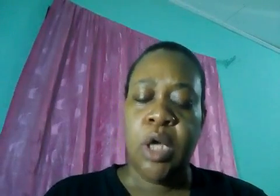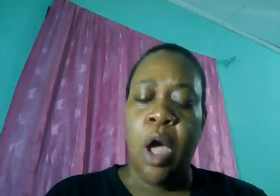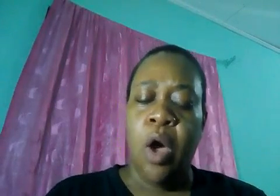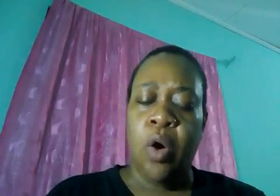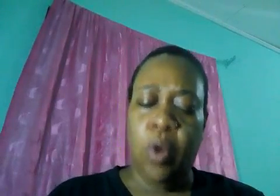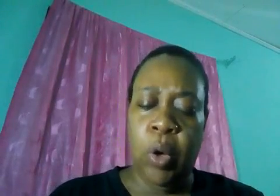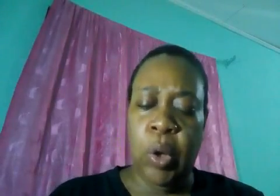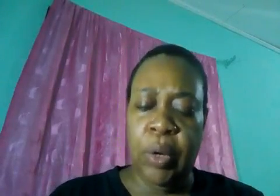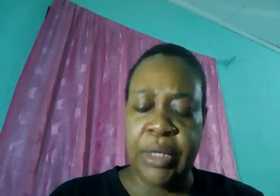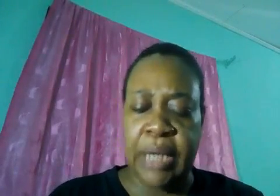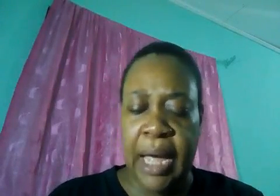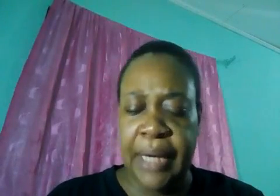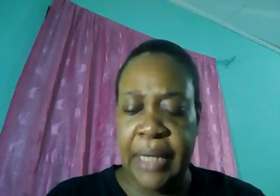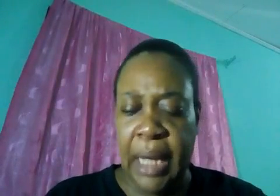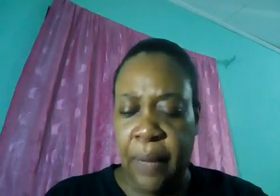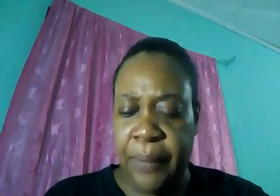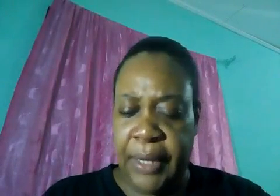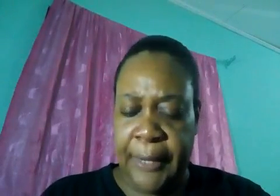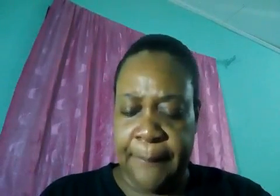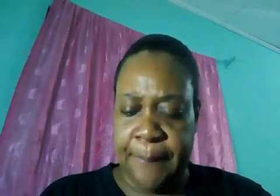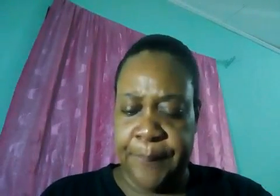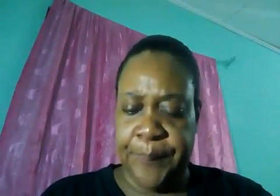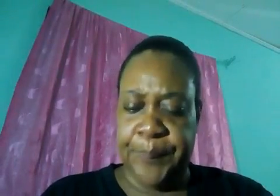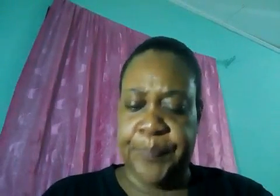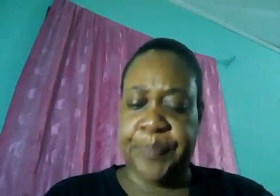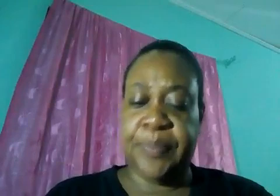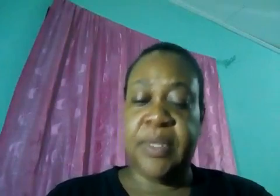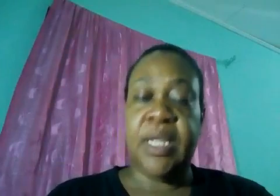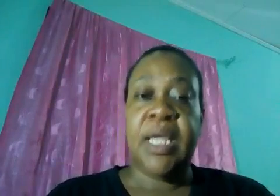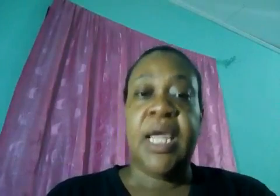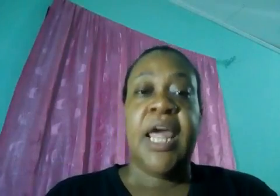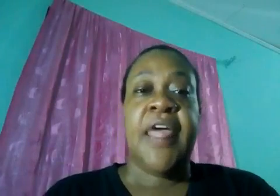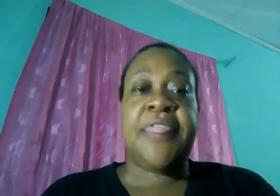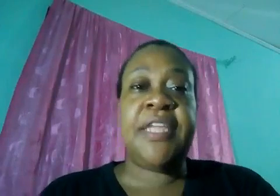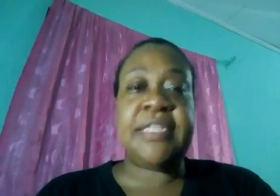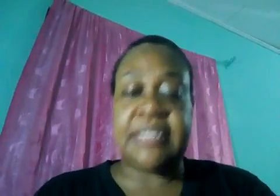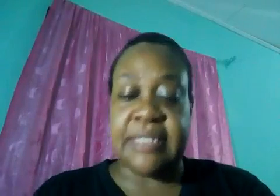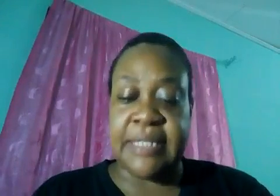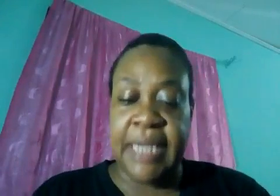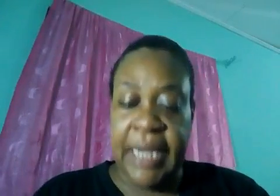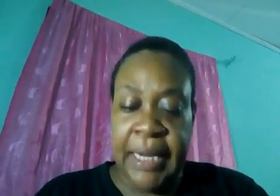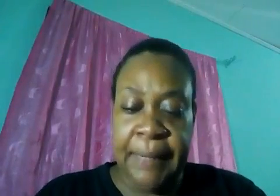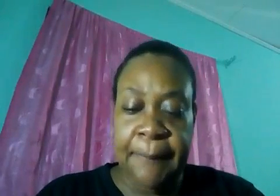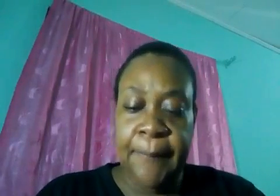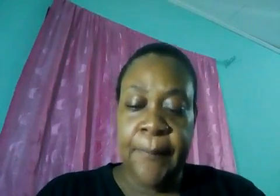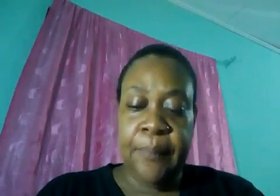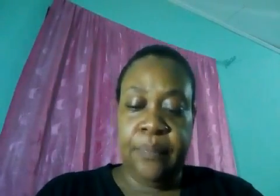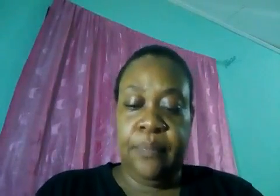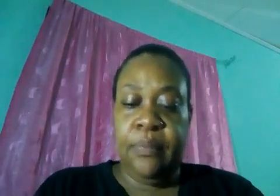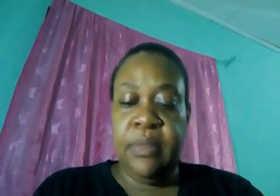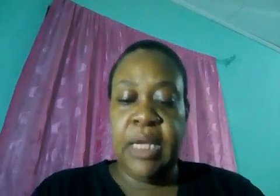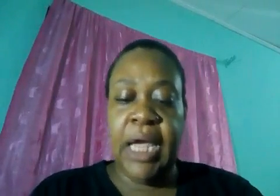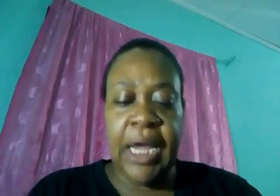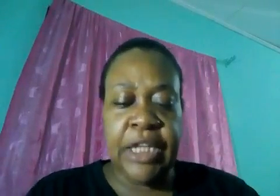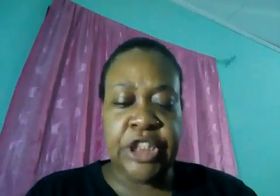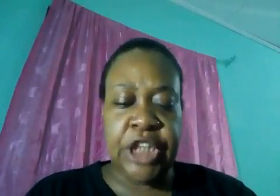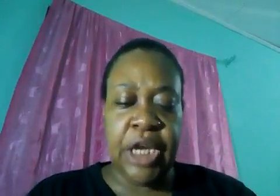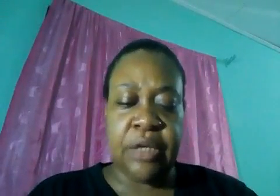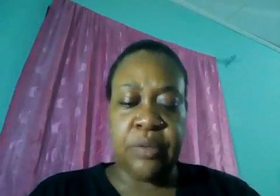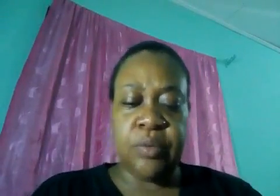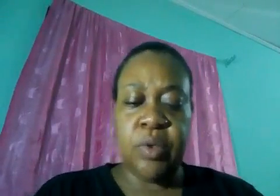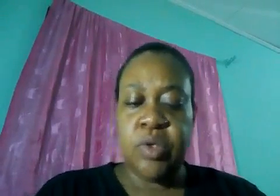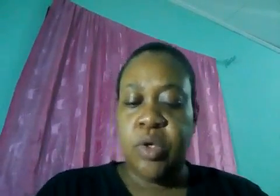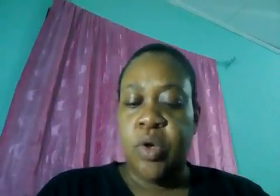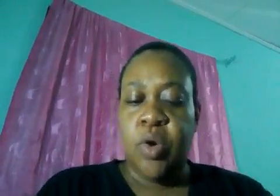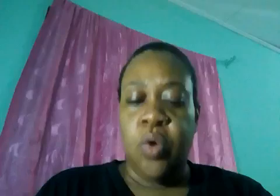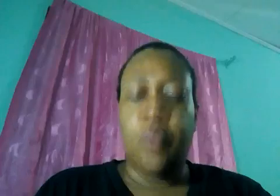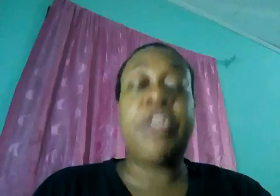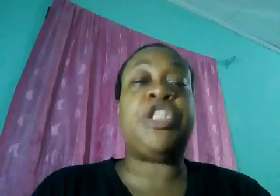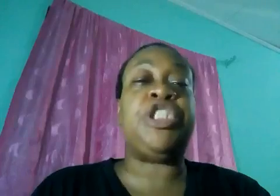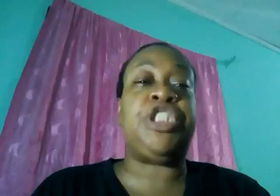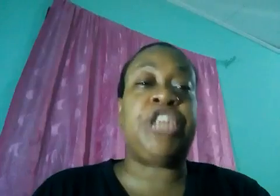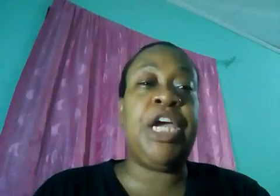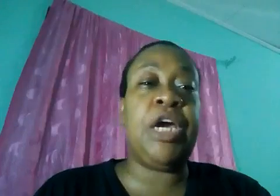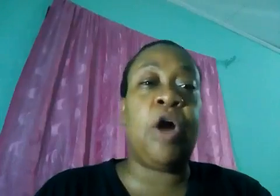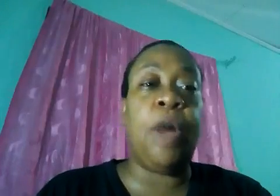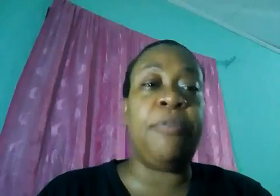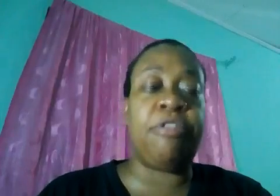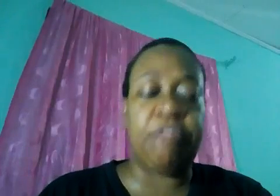Oh Lord God Yahweh, the same angel which Jacob